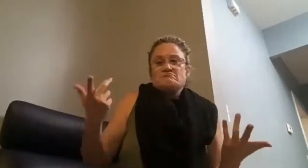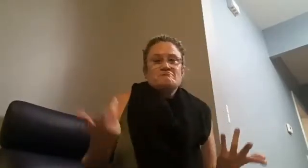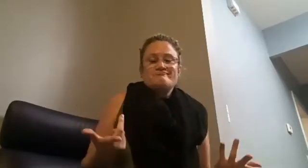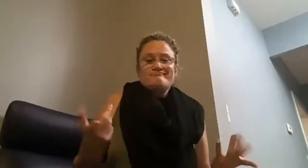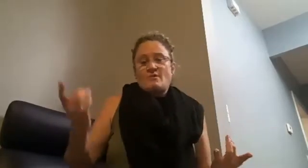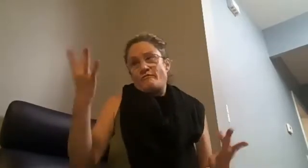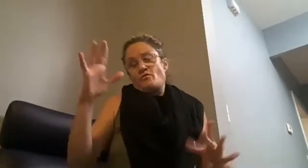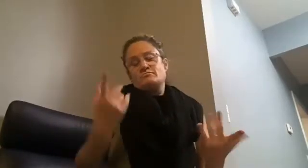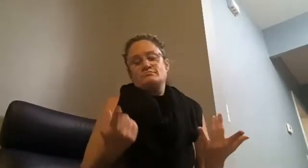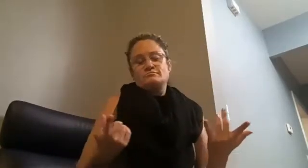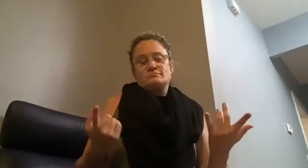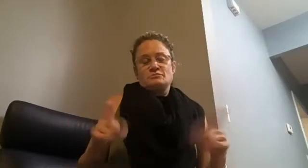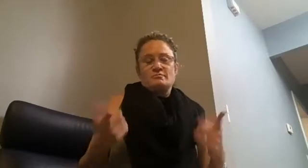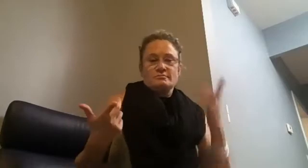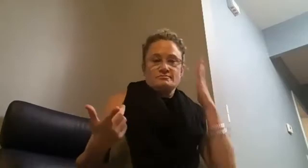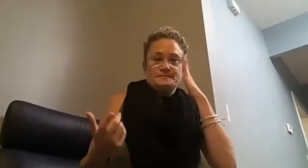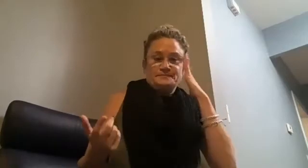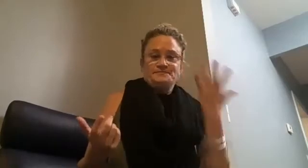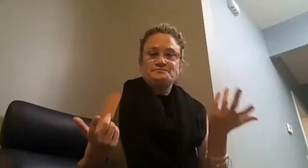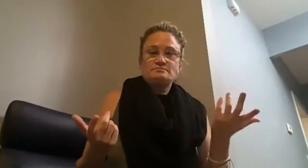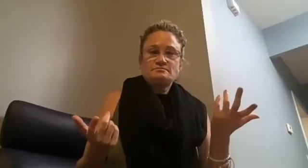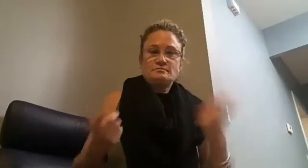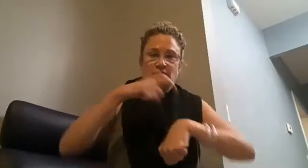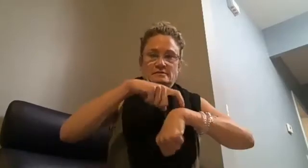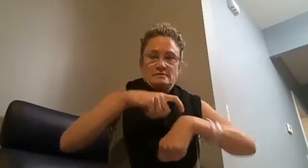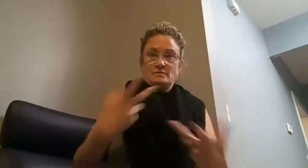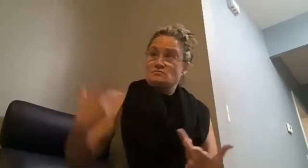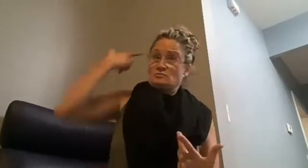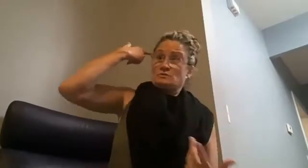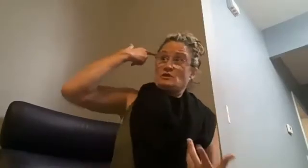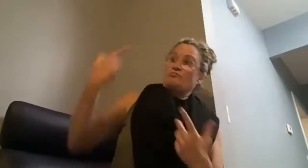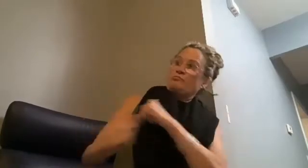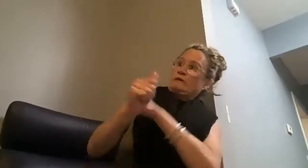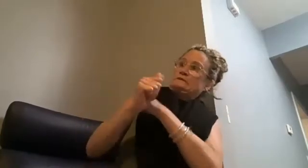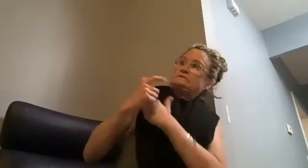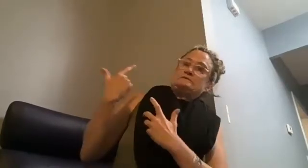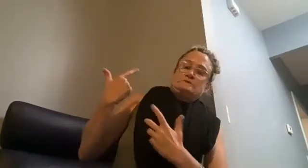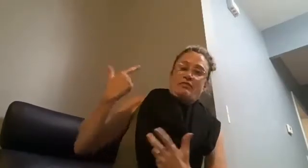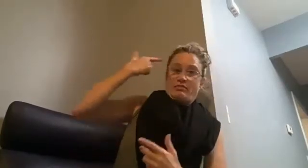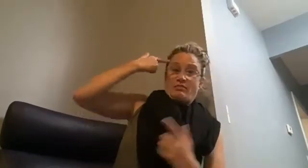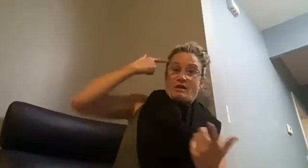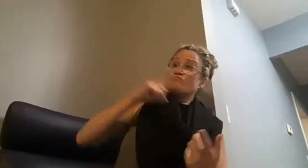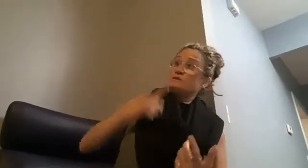But in the time that he was threatening to kill me, I was pretty sure he was going to. One,